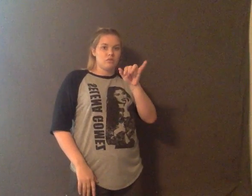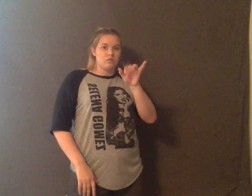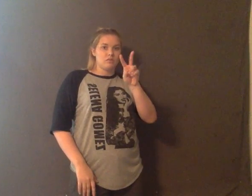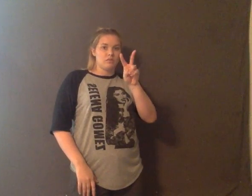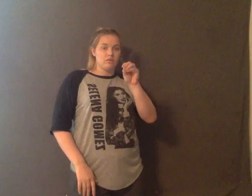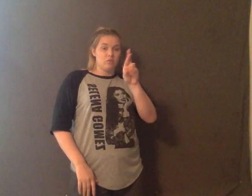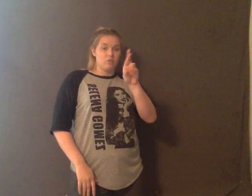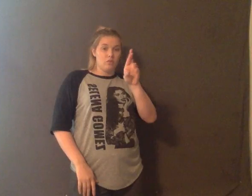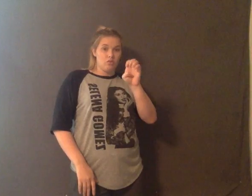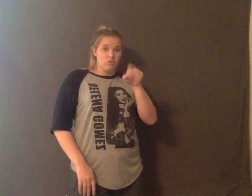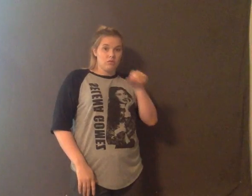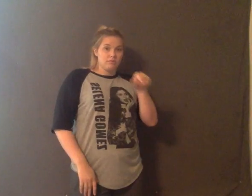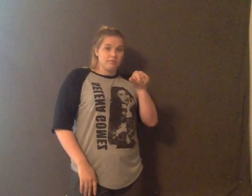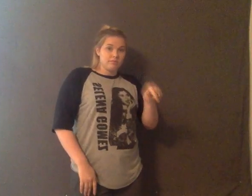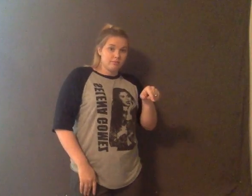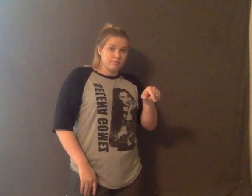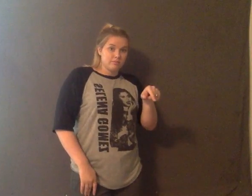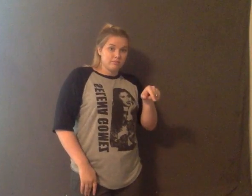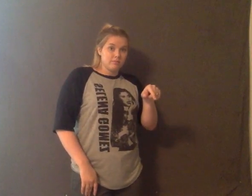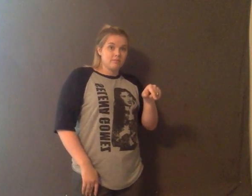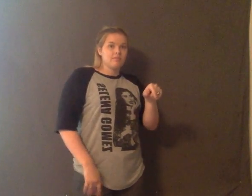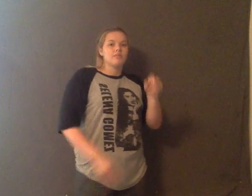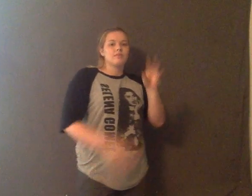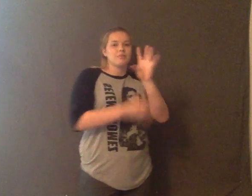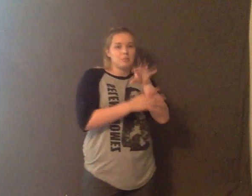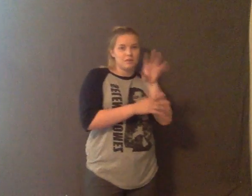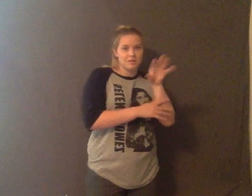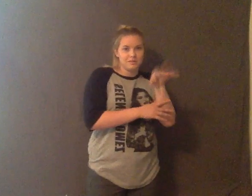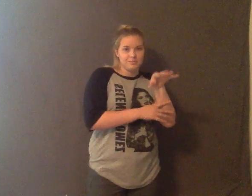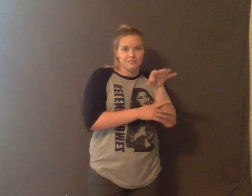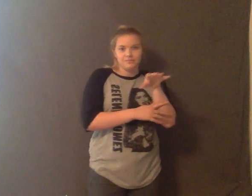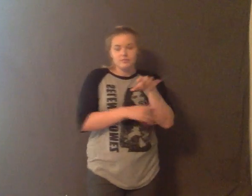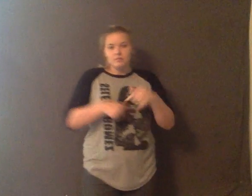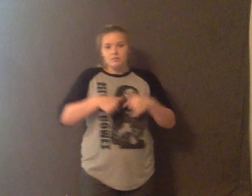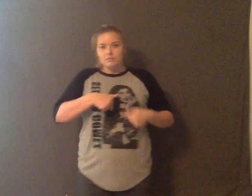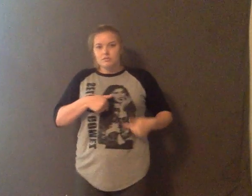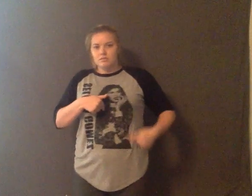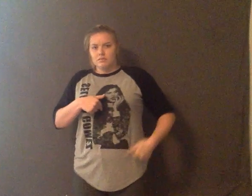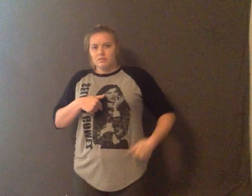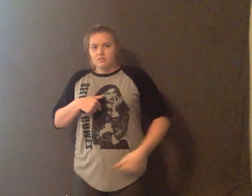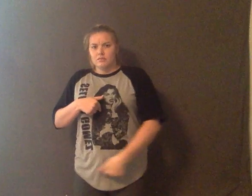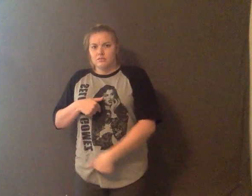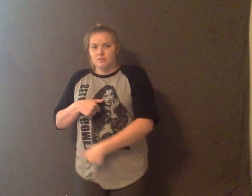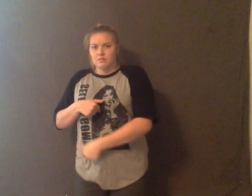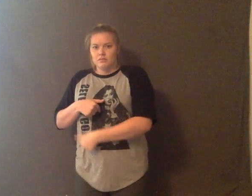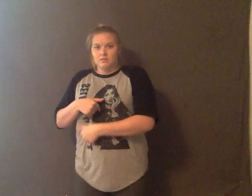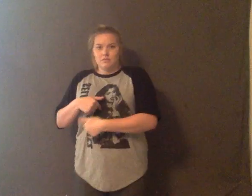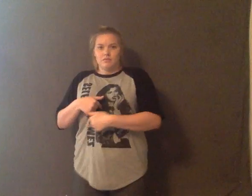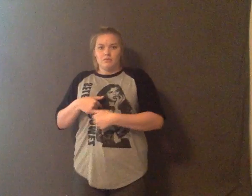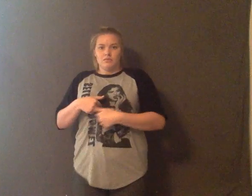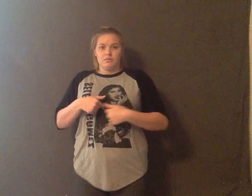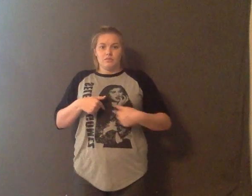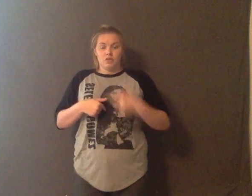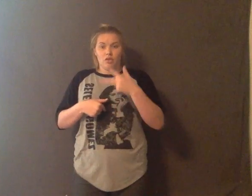digesting meat compared to less acidic stomach acid of frugivores. The intestines of frugivores is 9 times their body length compared to 3 times for